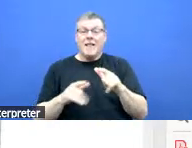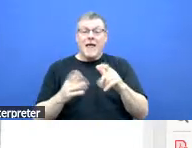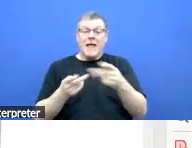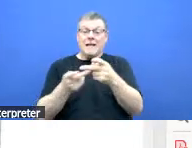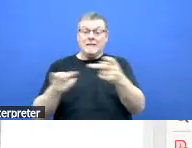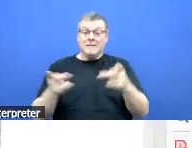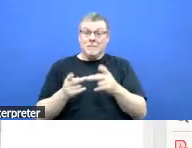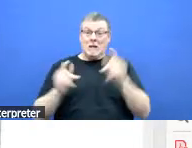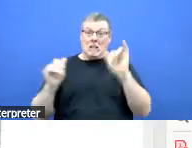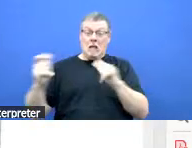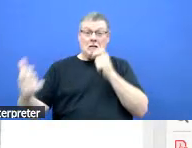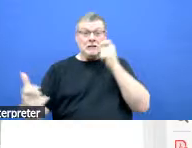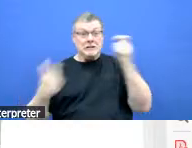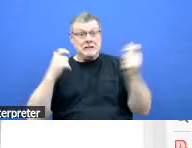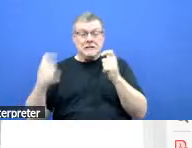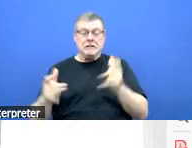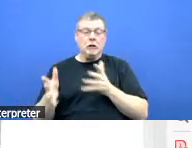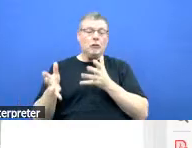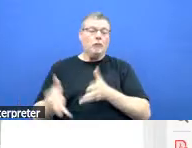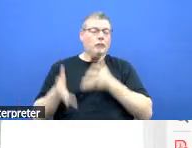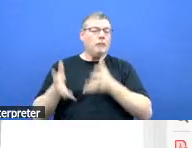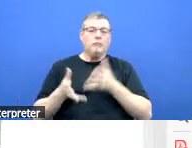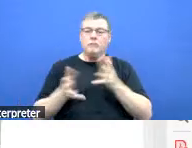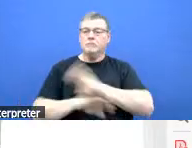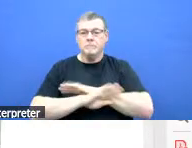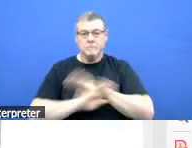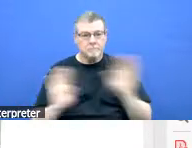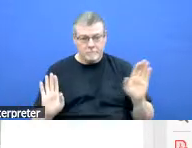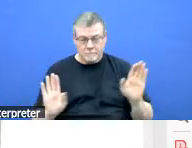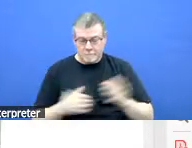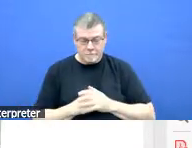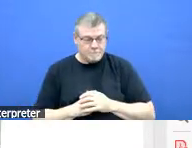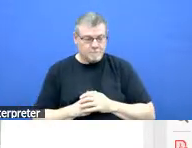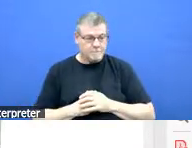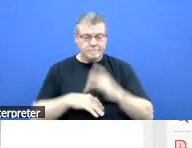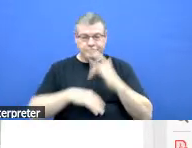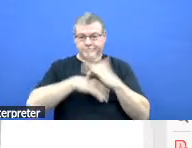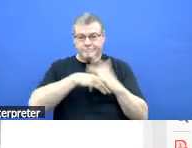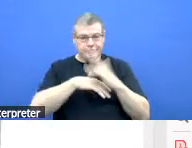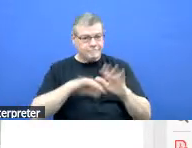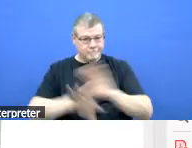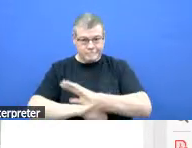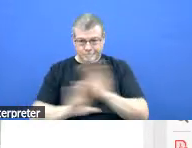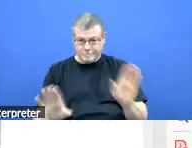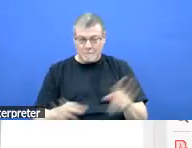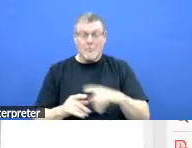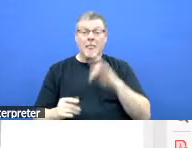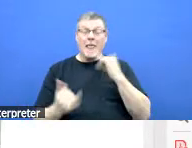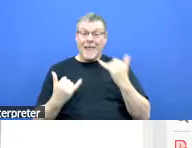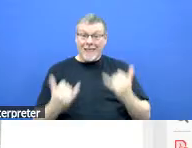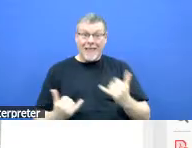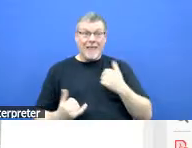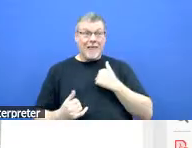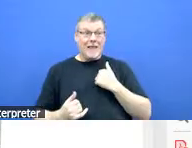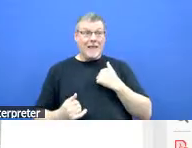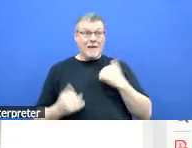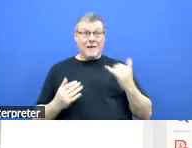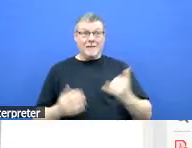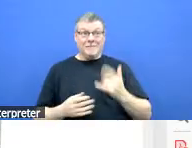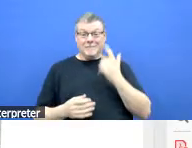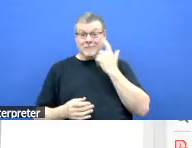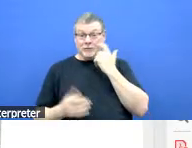spaces of such size remain dormant or vacant. The fact of the matter is that here we are